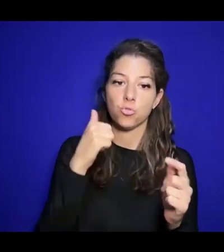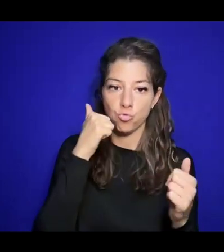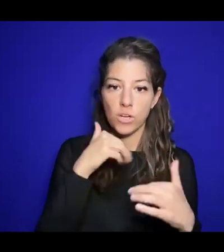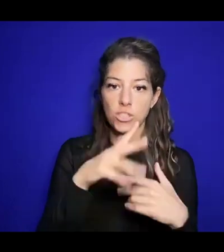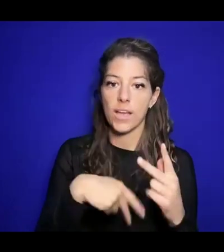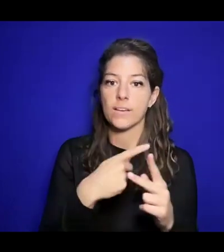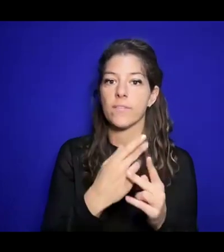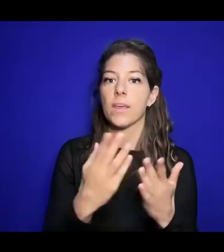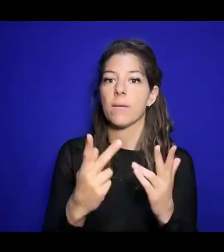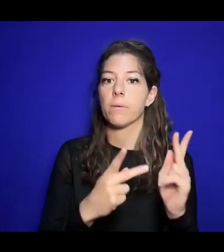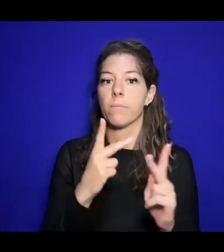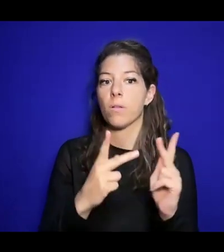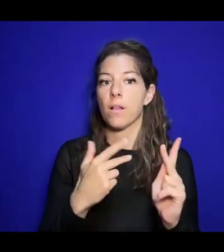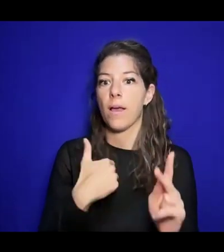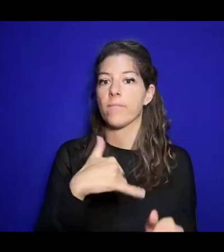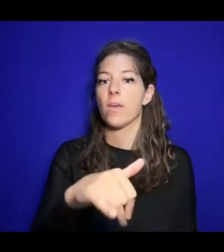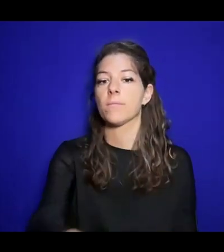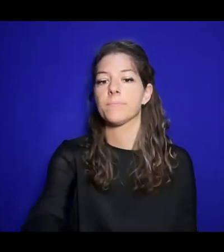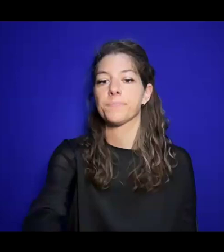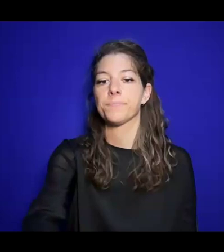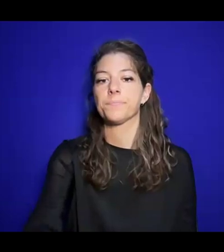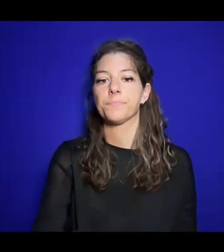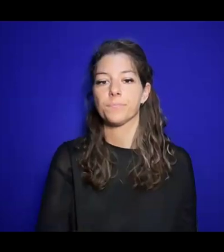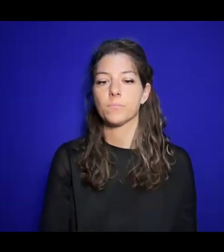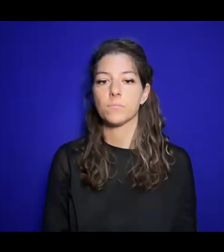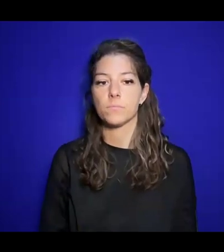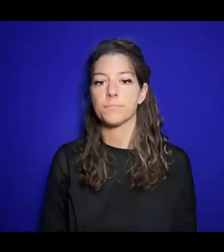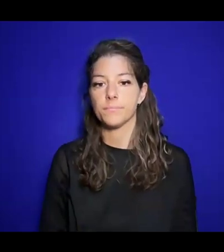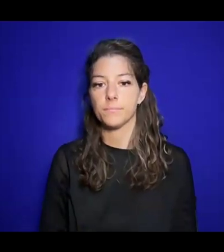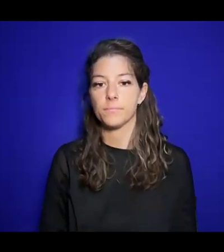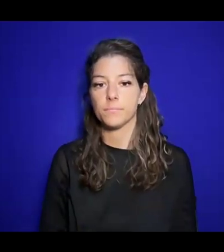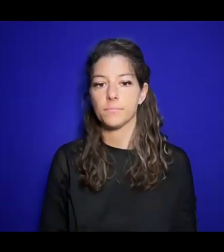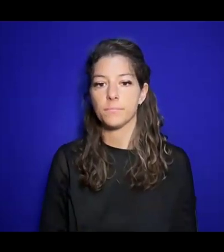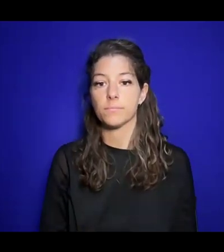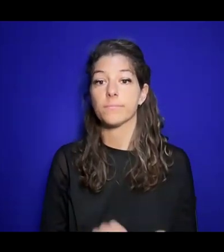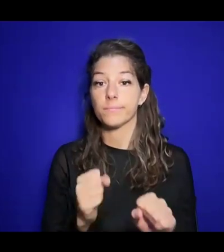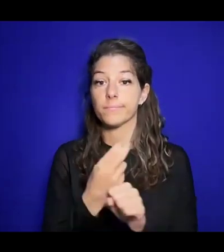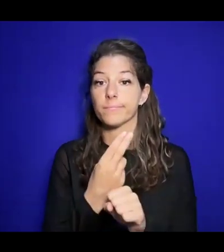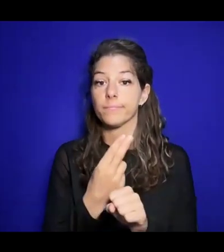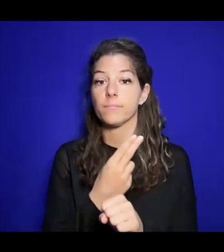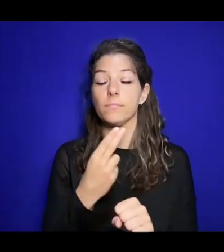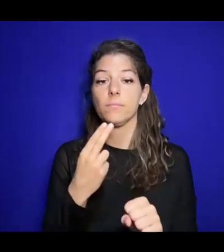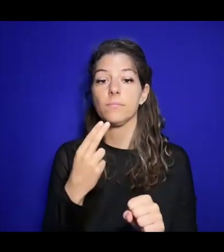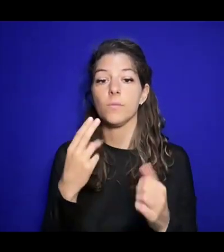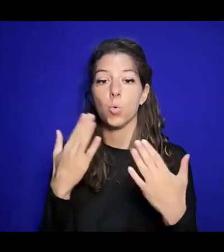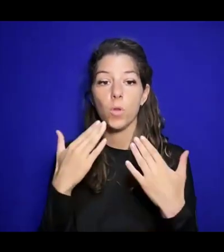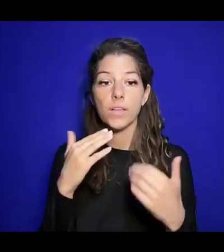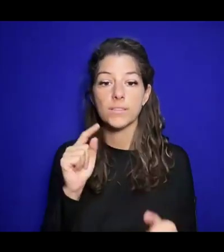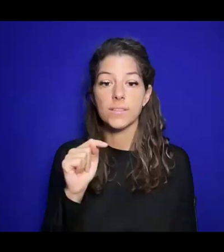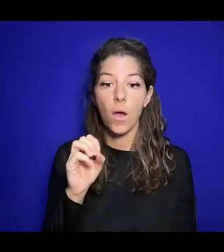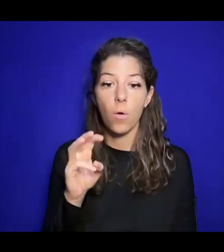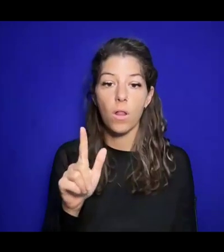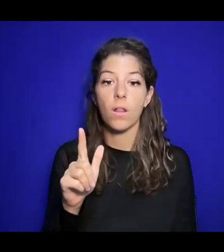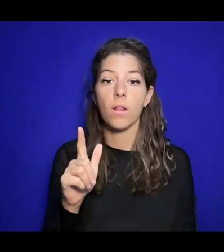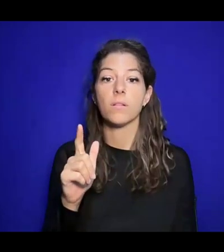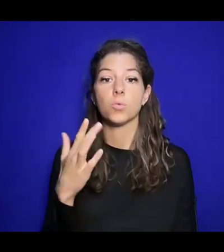of thing that people with spinal cord injury have. Um, you can use coolant towels to help